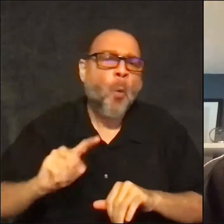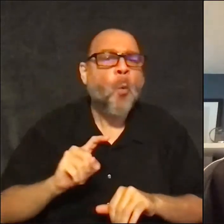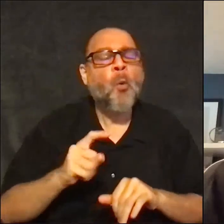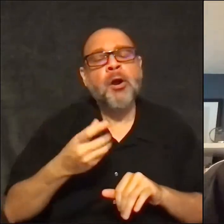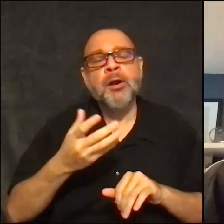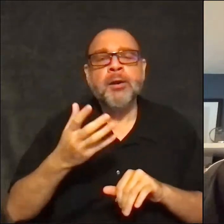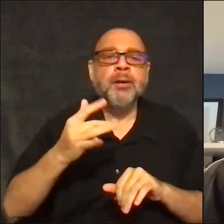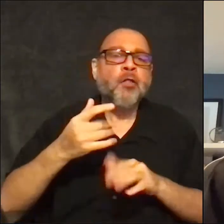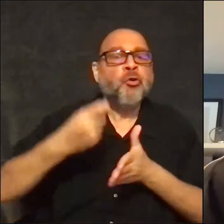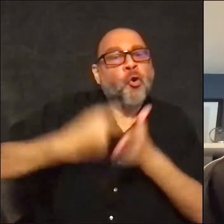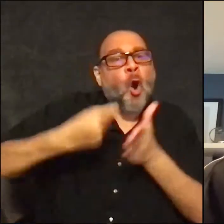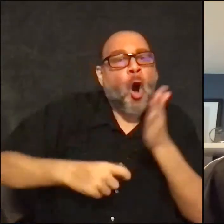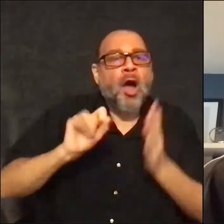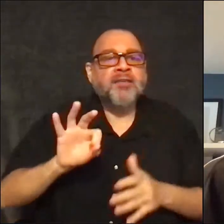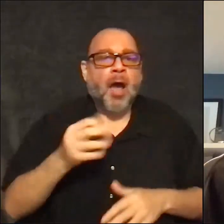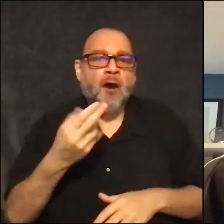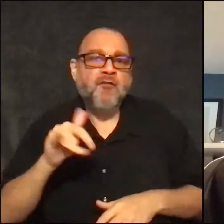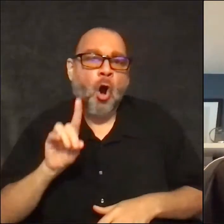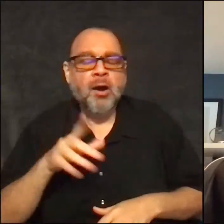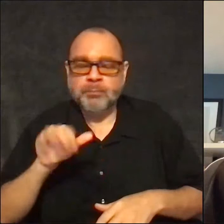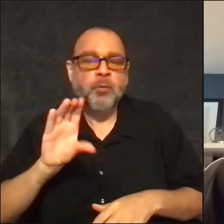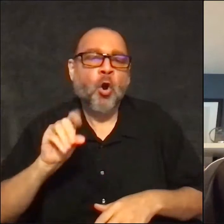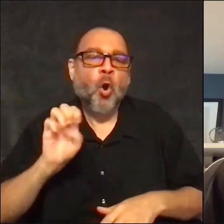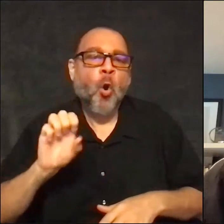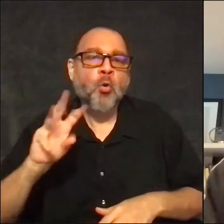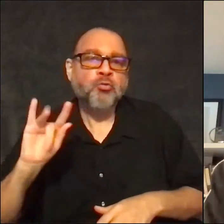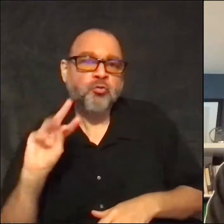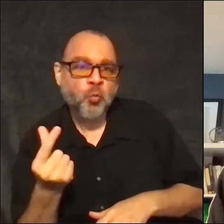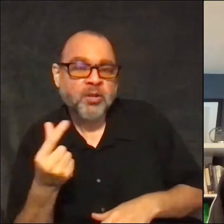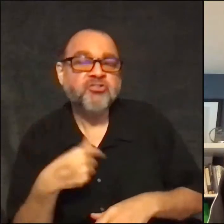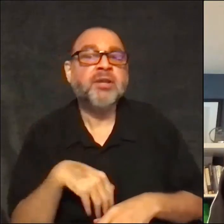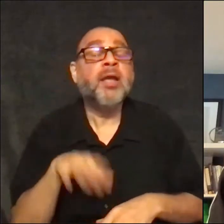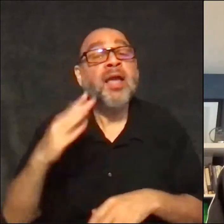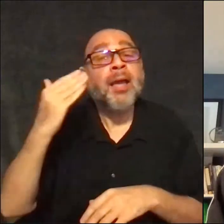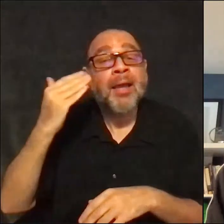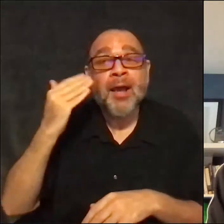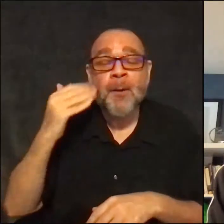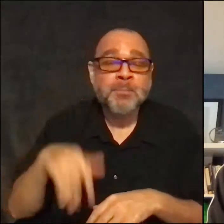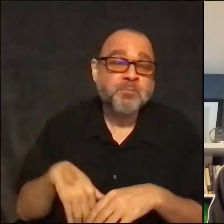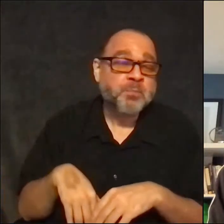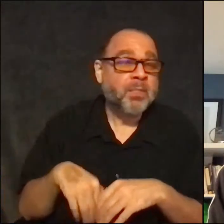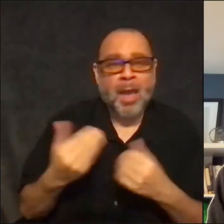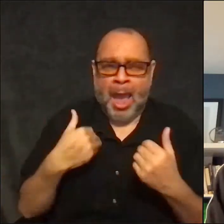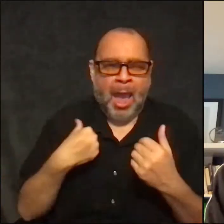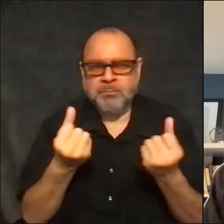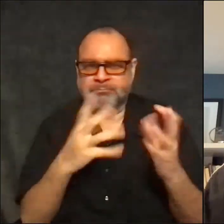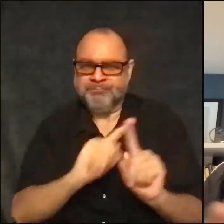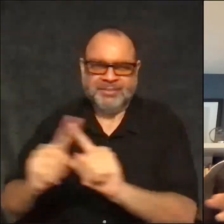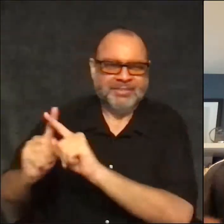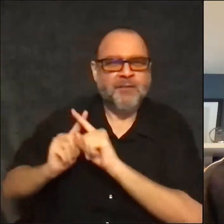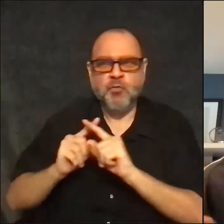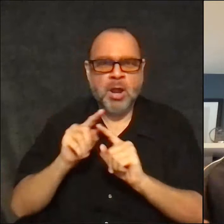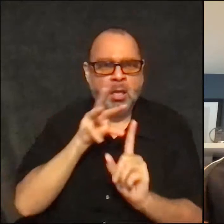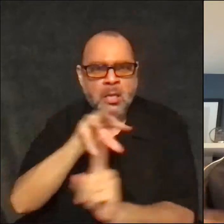President Obama meeting the U.S. Olympic basketball team, and then he goes to shake the white coach's hand in a business way. And then he